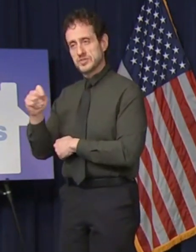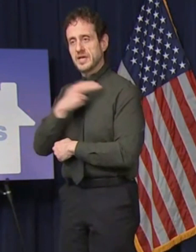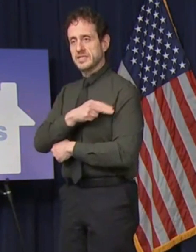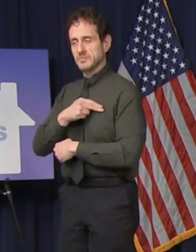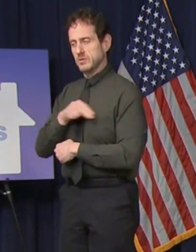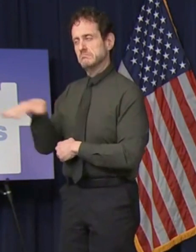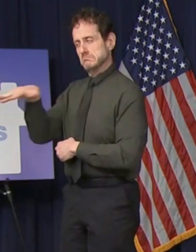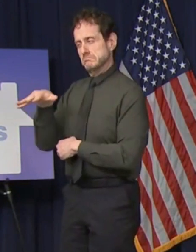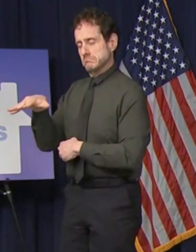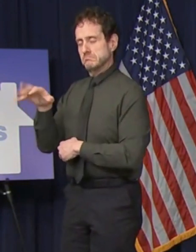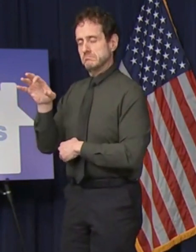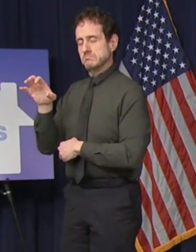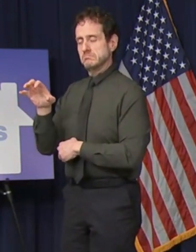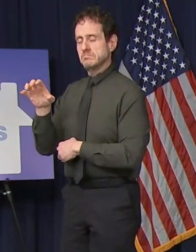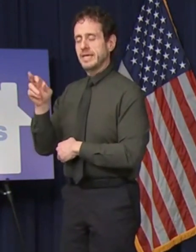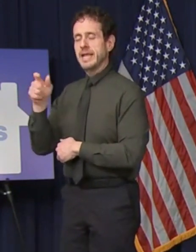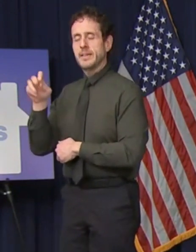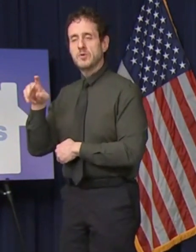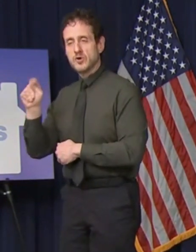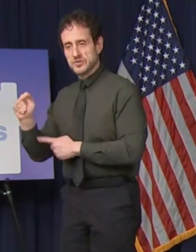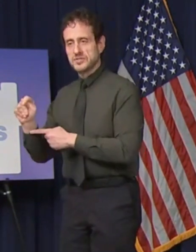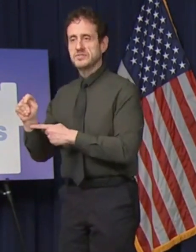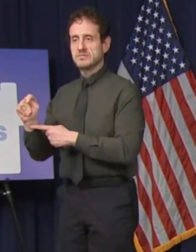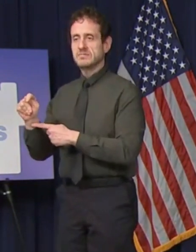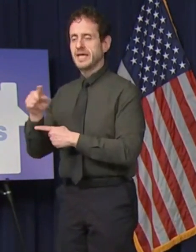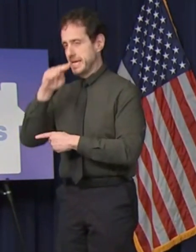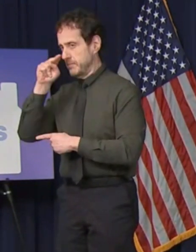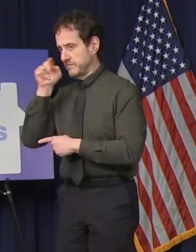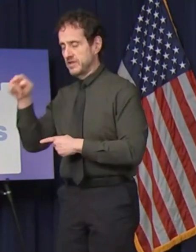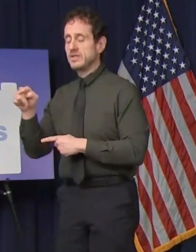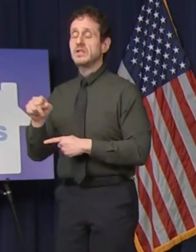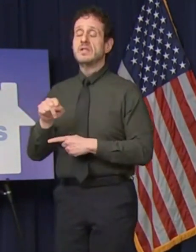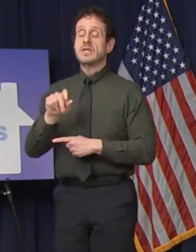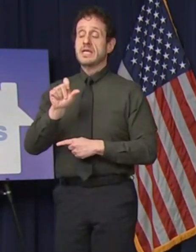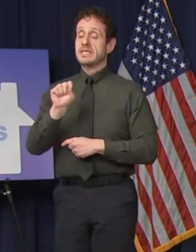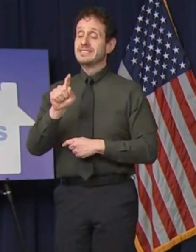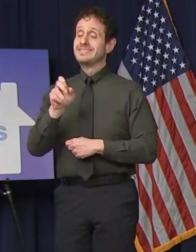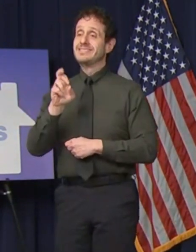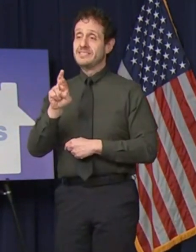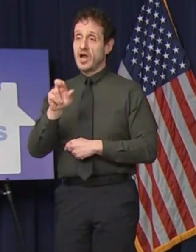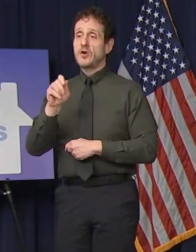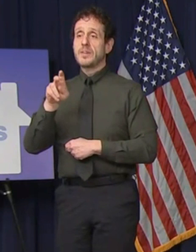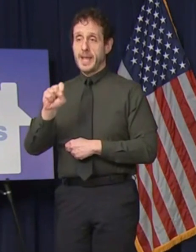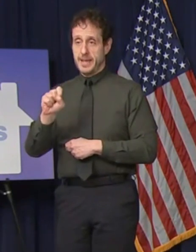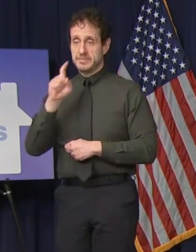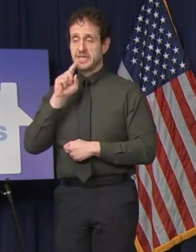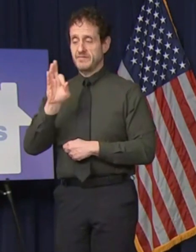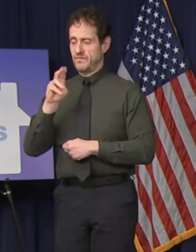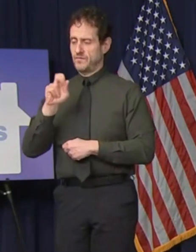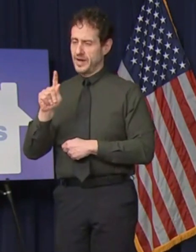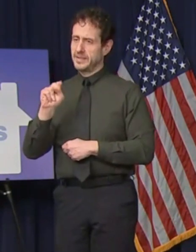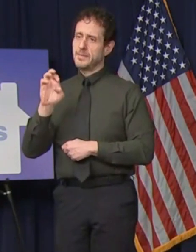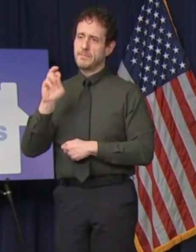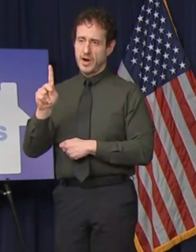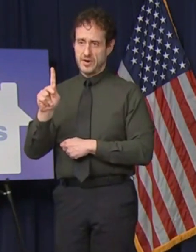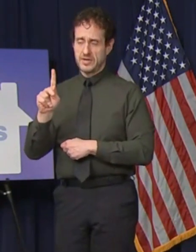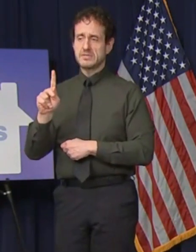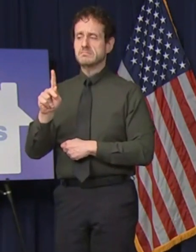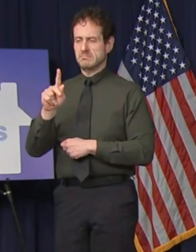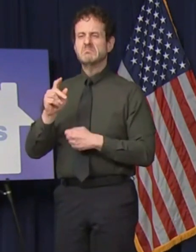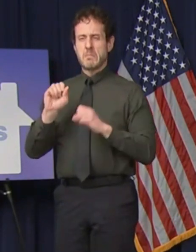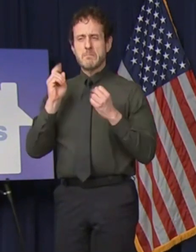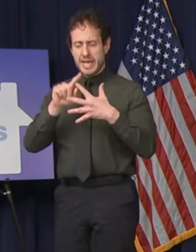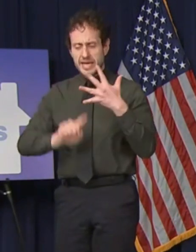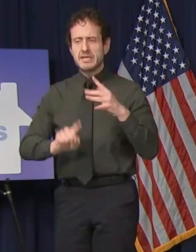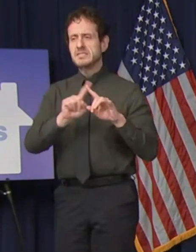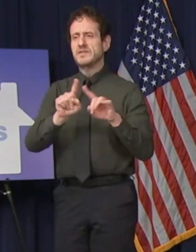Elmhurst-Naperville area, Star Lab Corporation in Franklin Park, and many others, know that I speak for all of